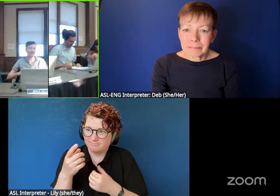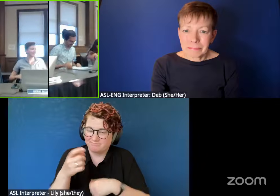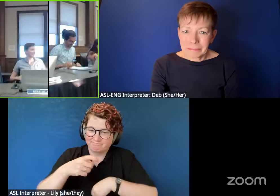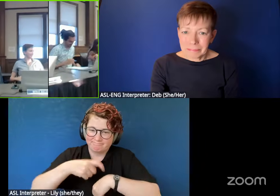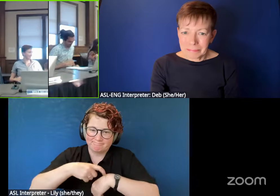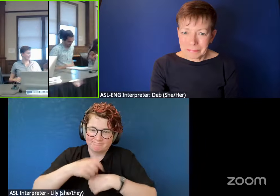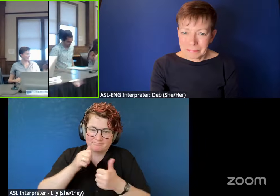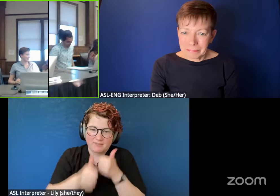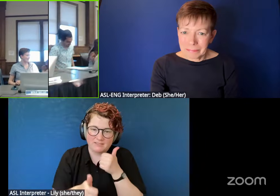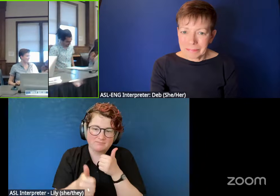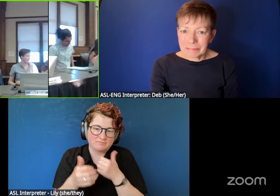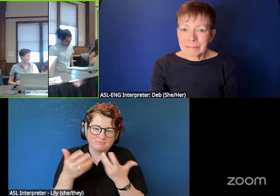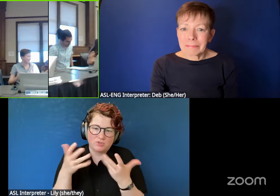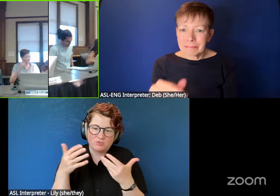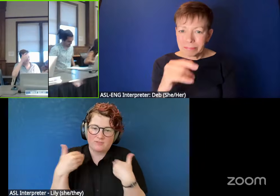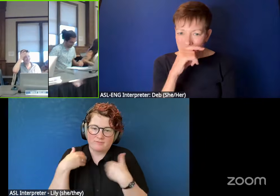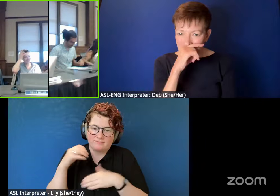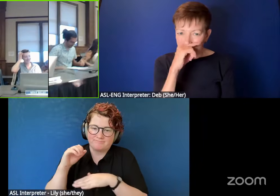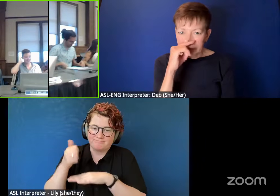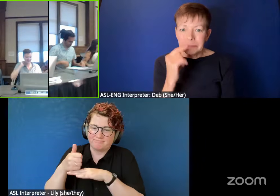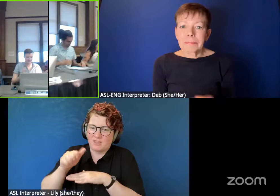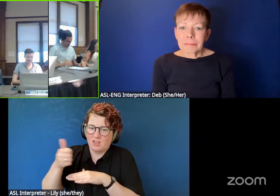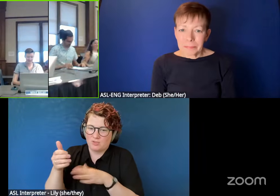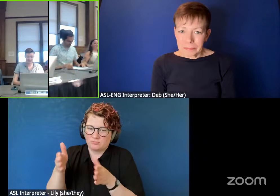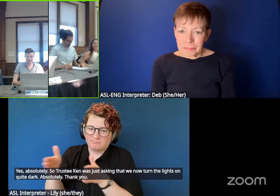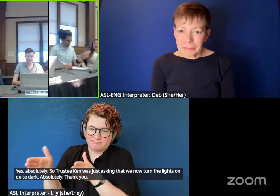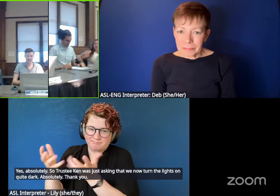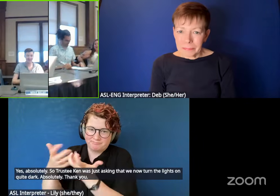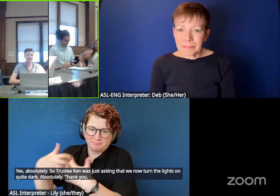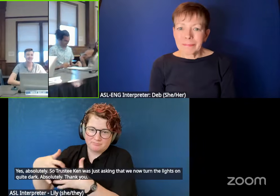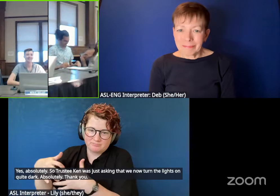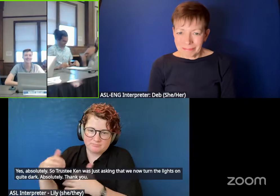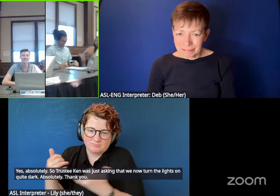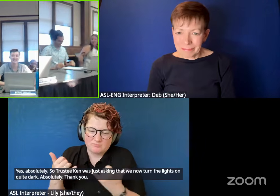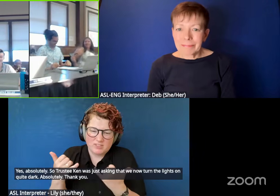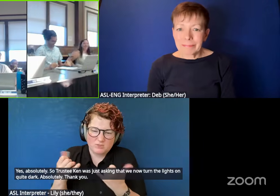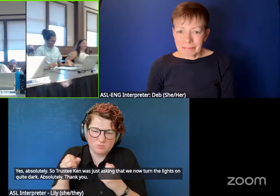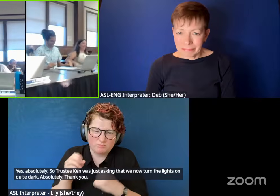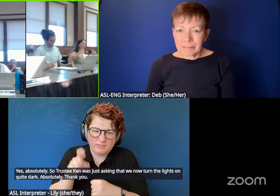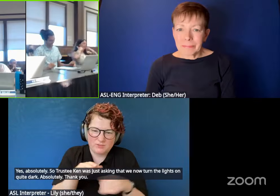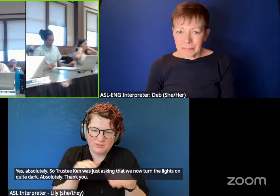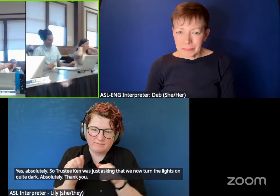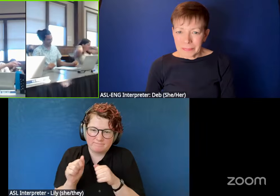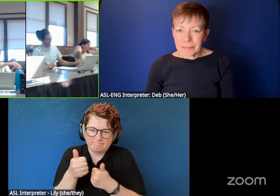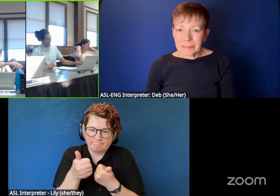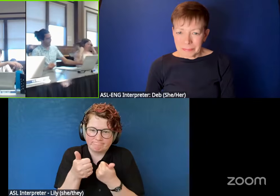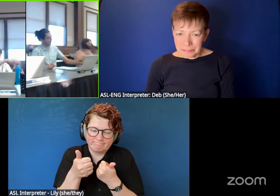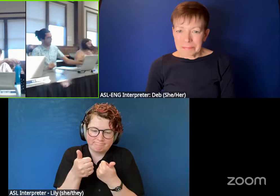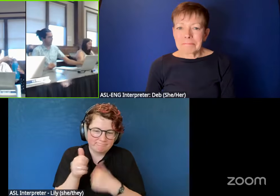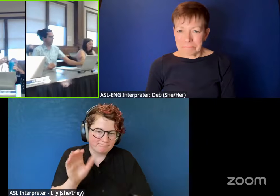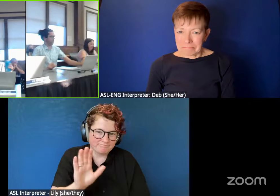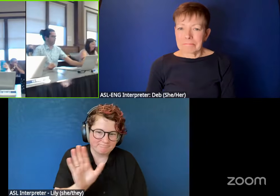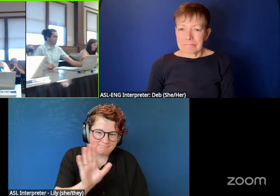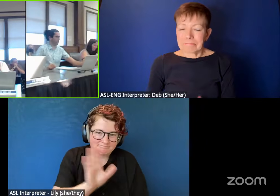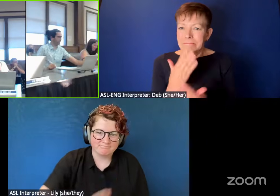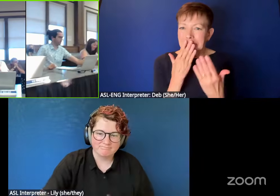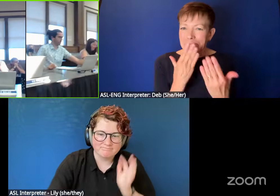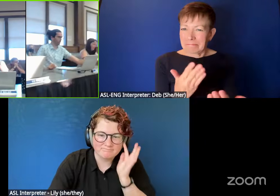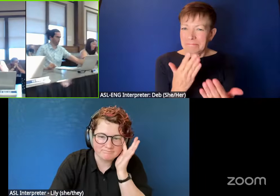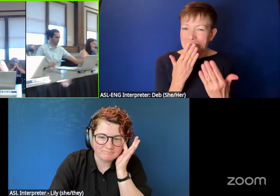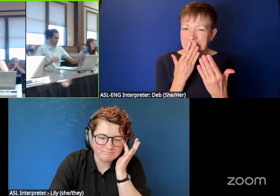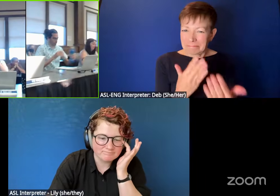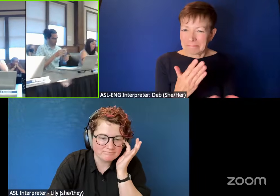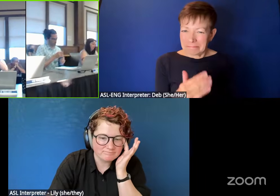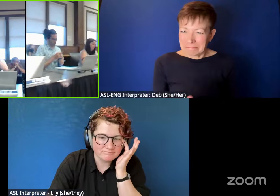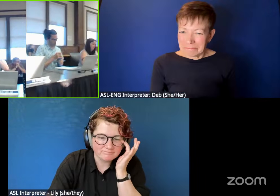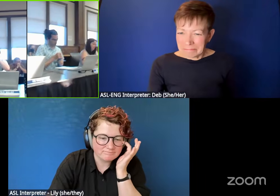Oh, okay. Exactly. Let's go better maybe,